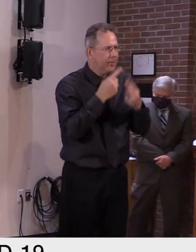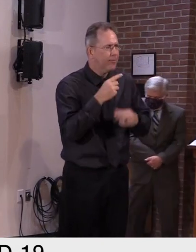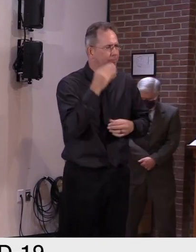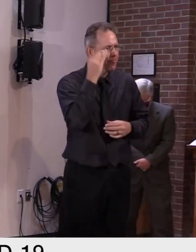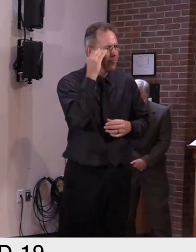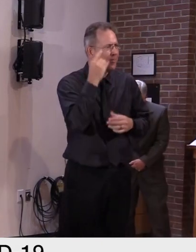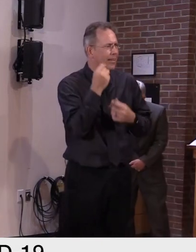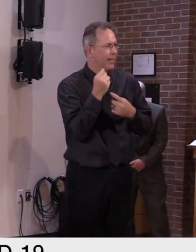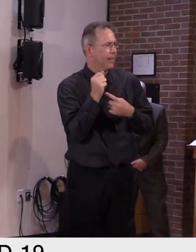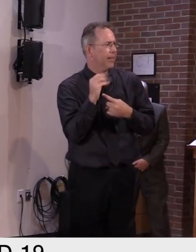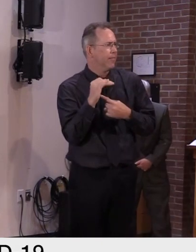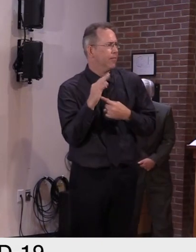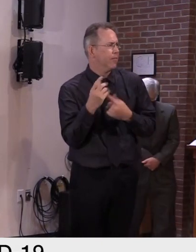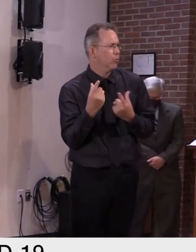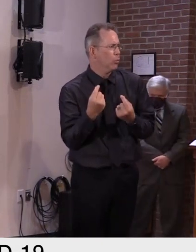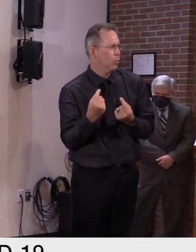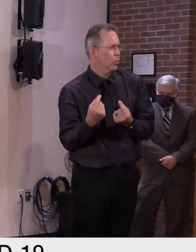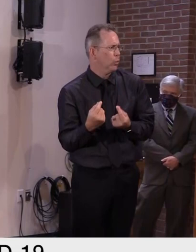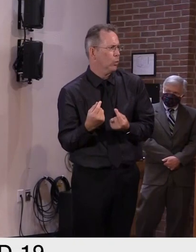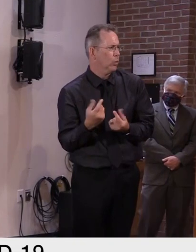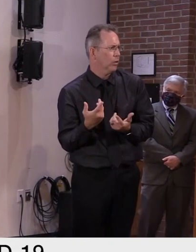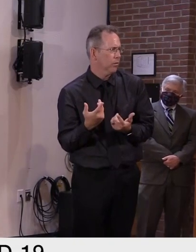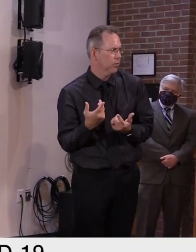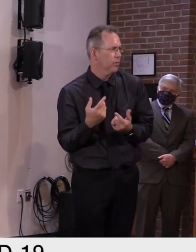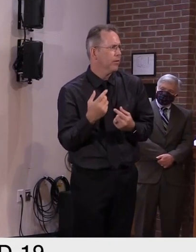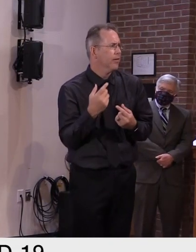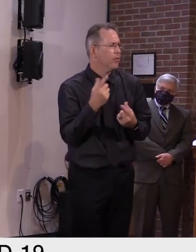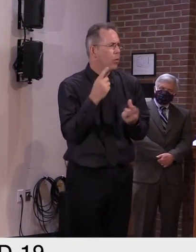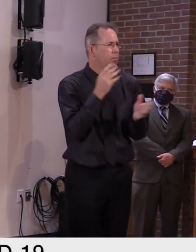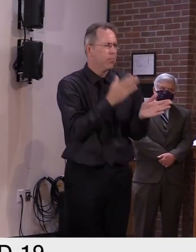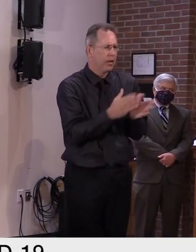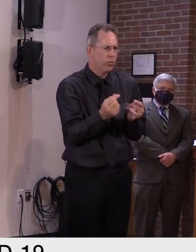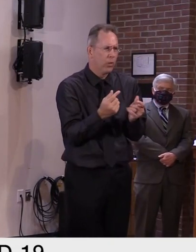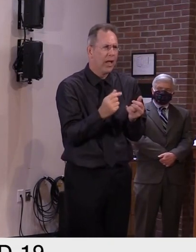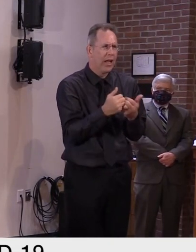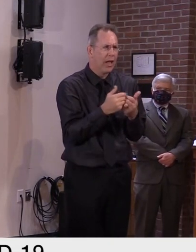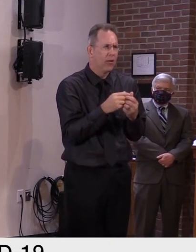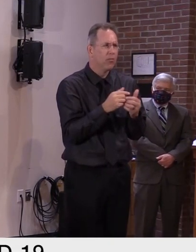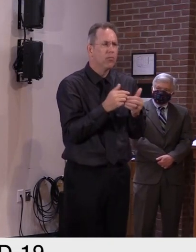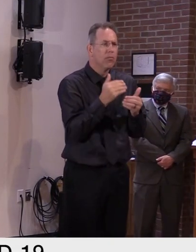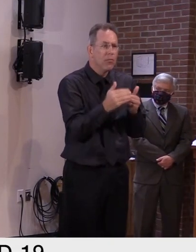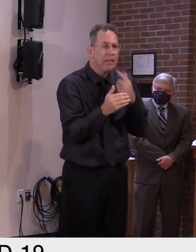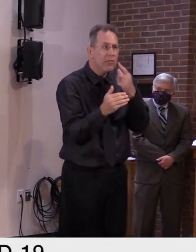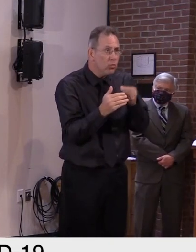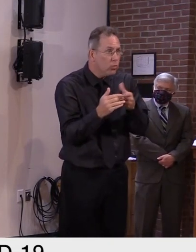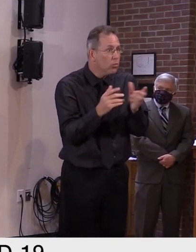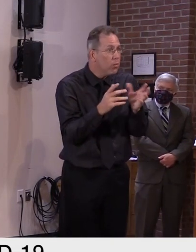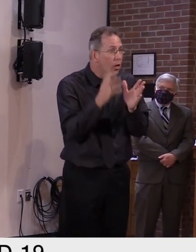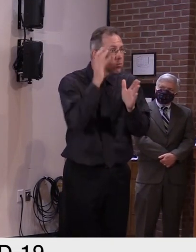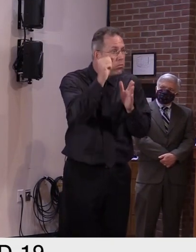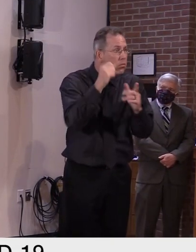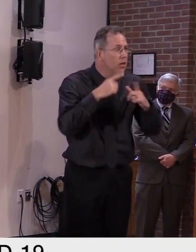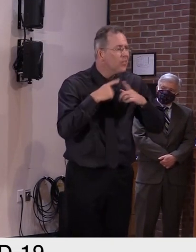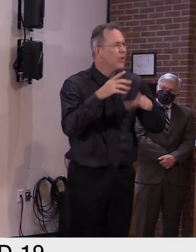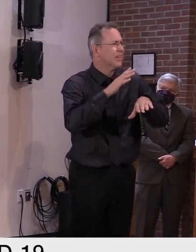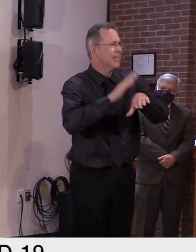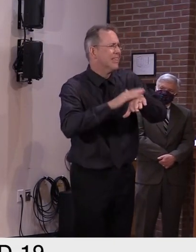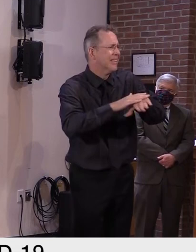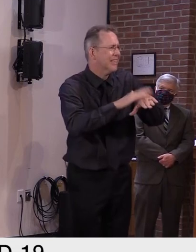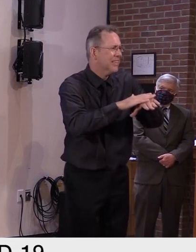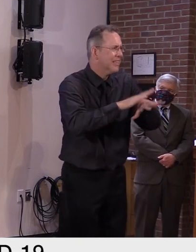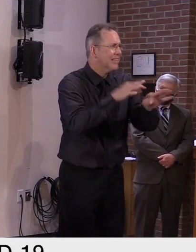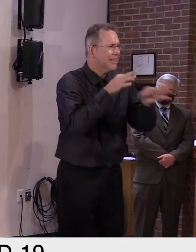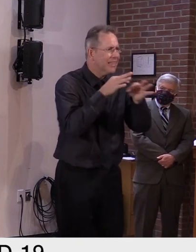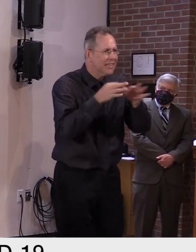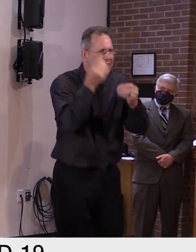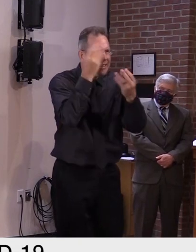a path forward that will recognize that we want to keep everyone safe, but at the same time, not add to the issue that